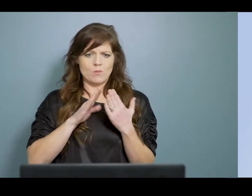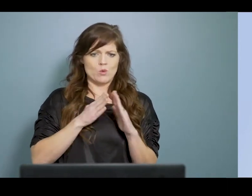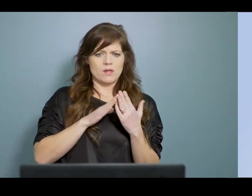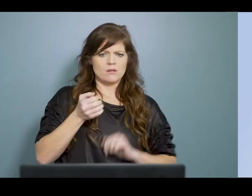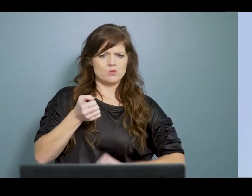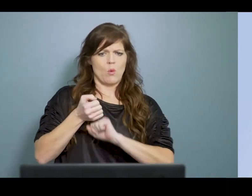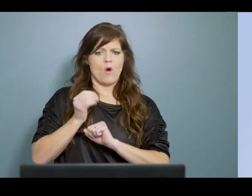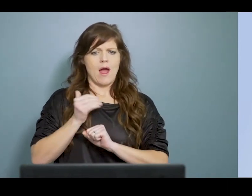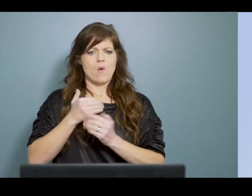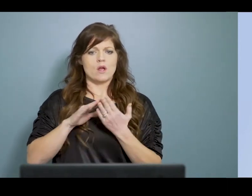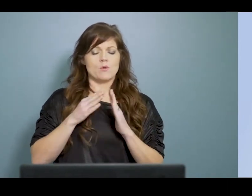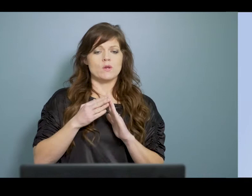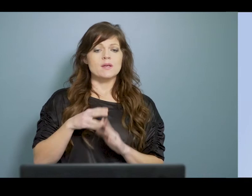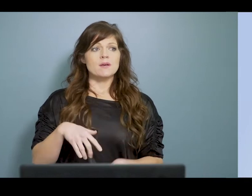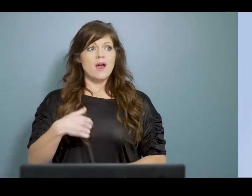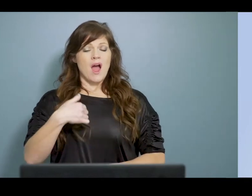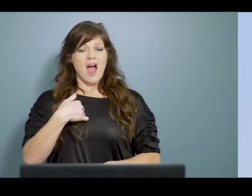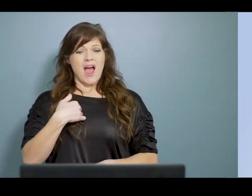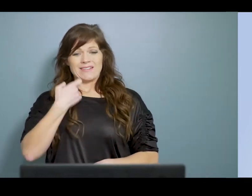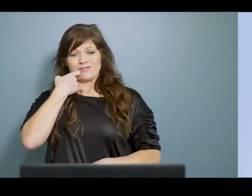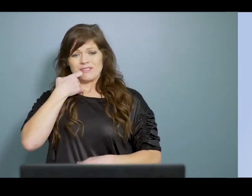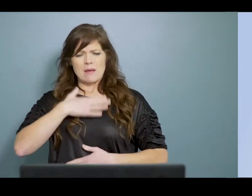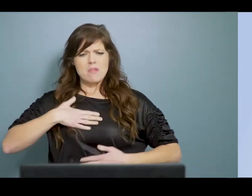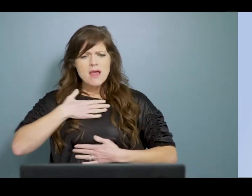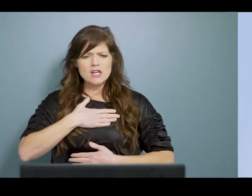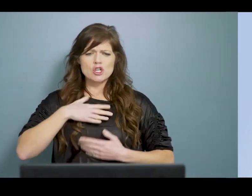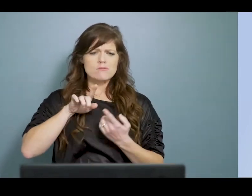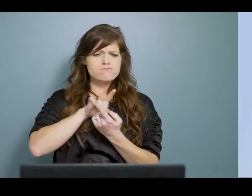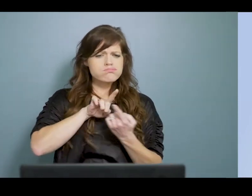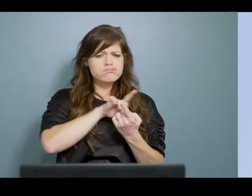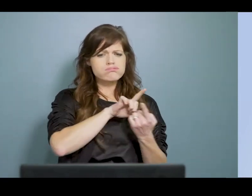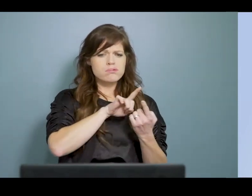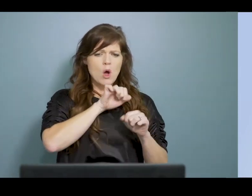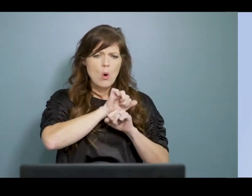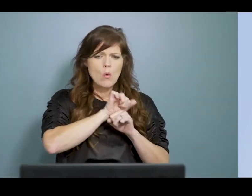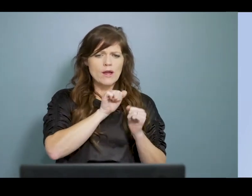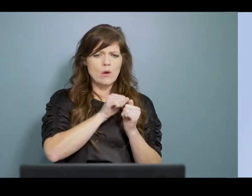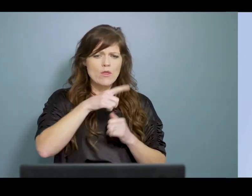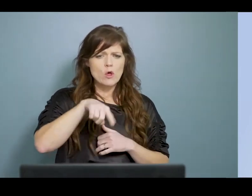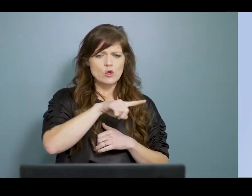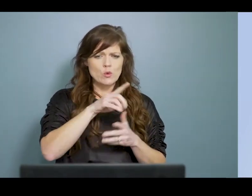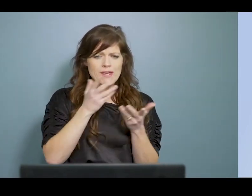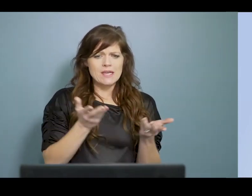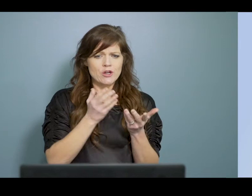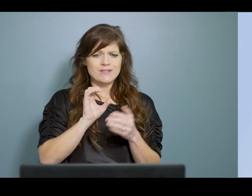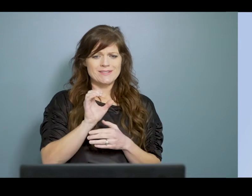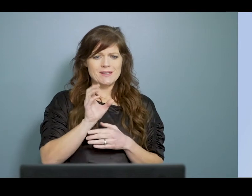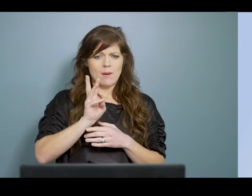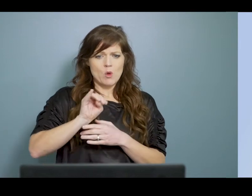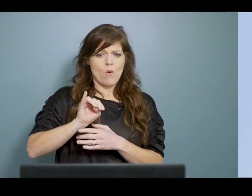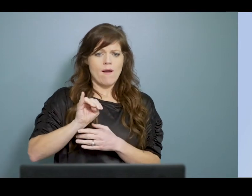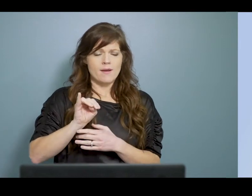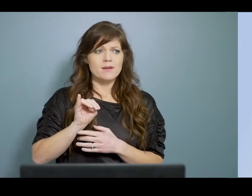with people from CWI in a variety of settings, including my practice, and